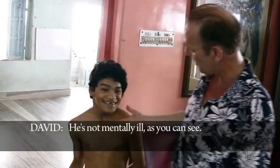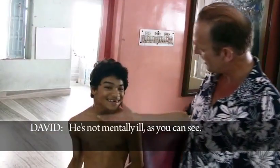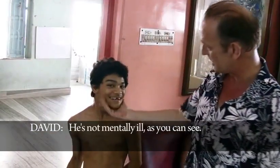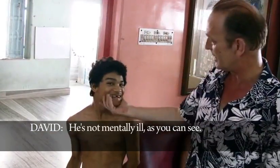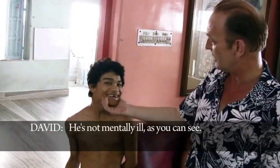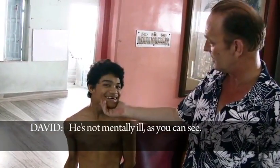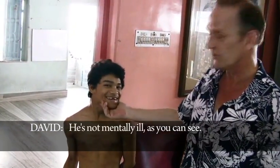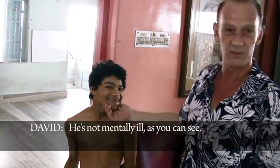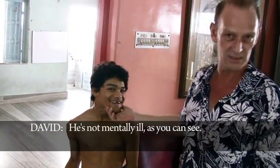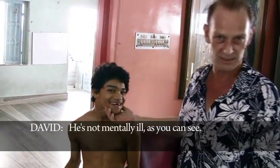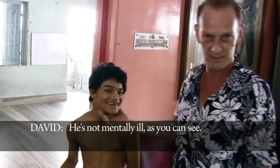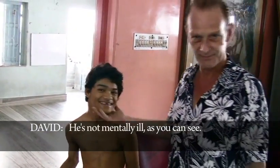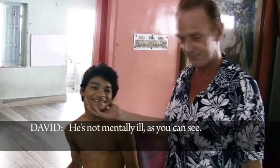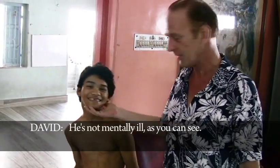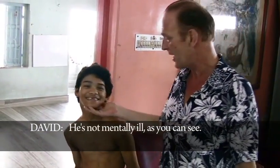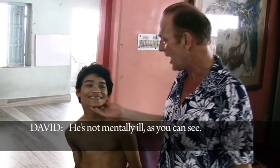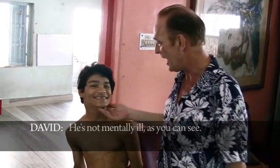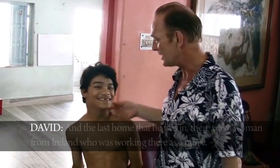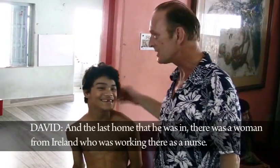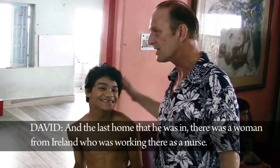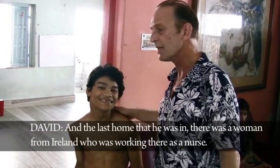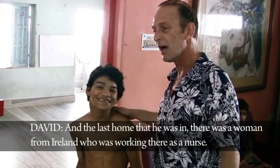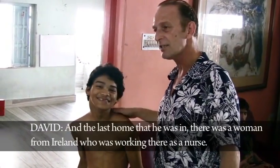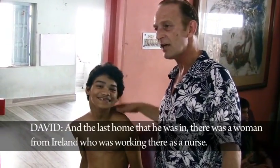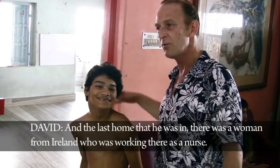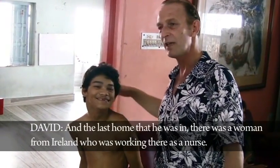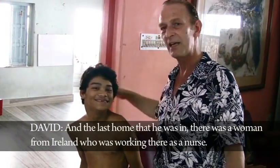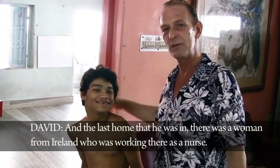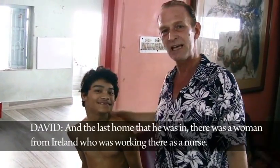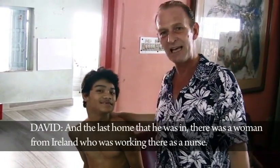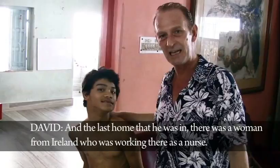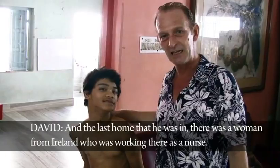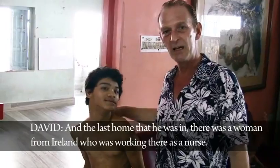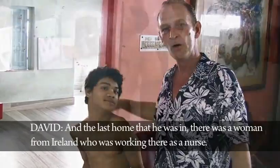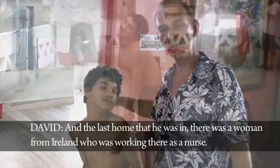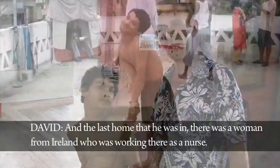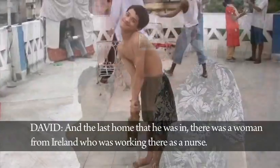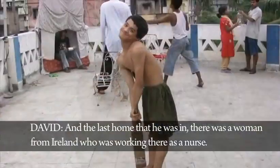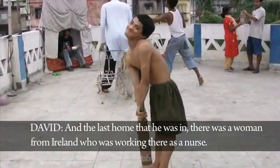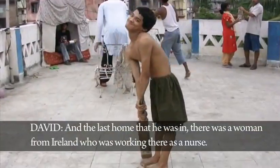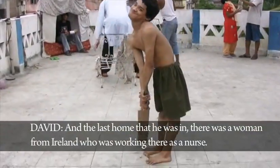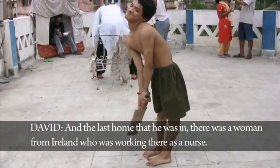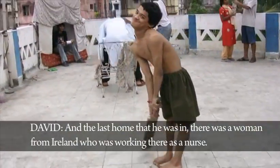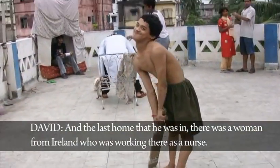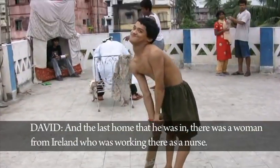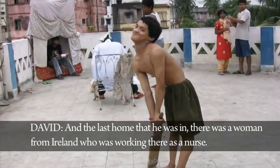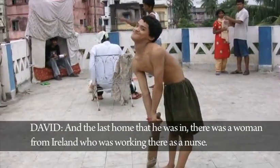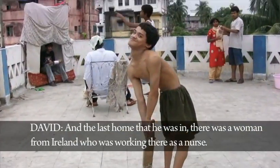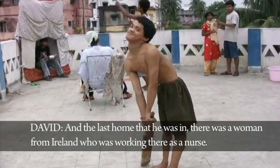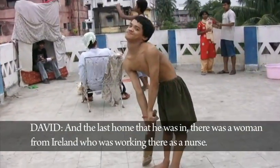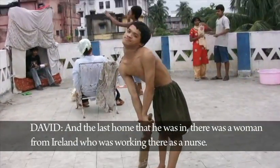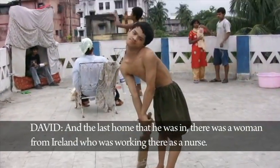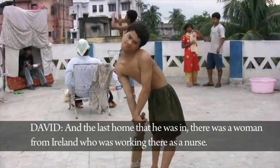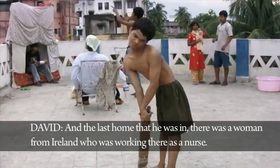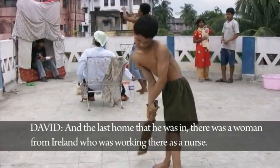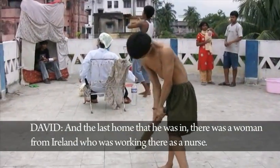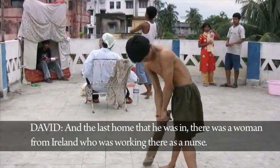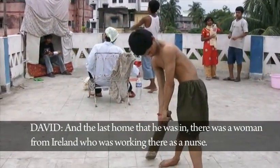mentally ill, as you can see. And the last home that he was in, there was a woman from Ireland who was working there as a